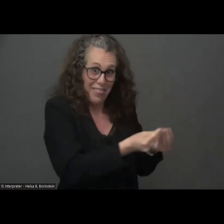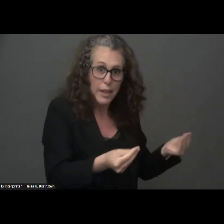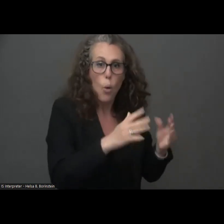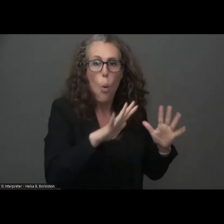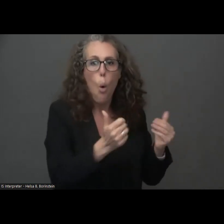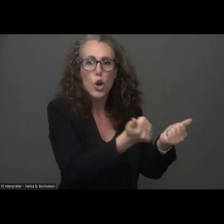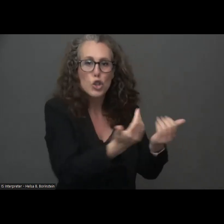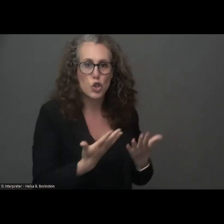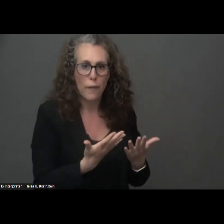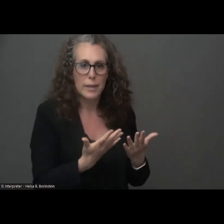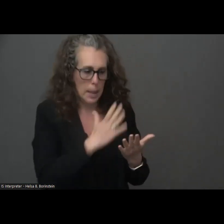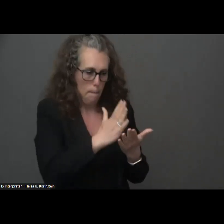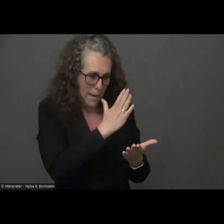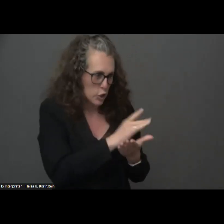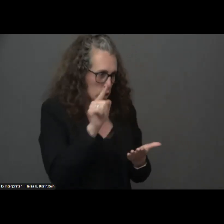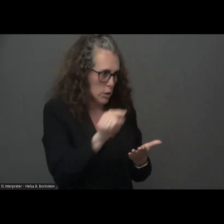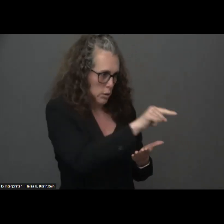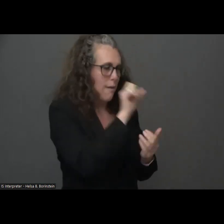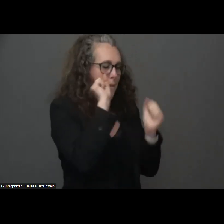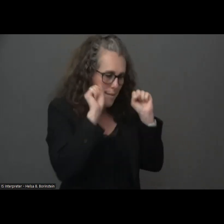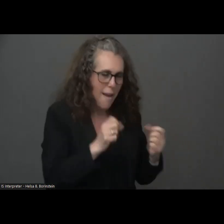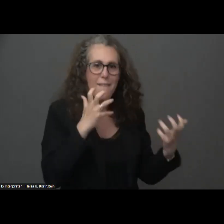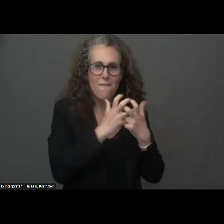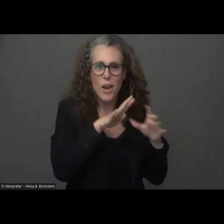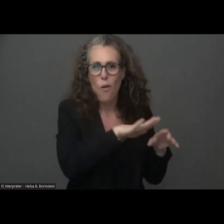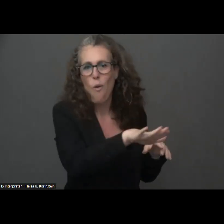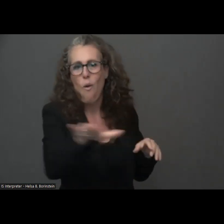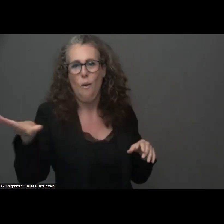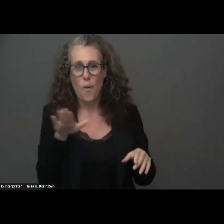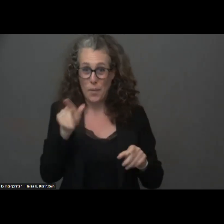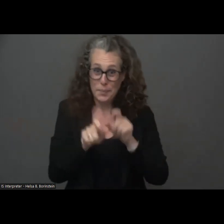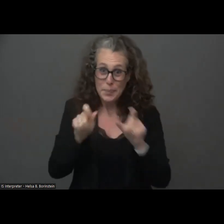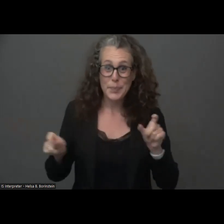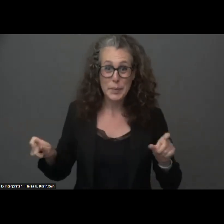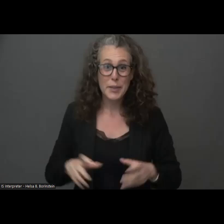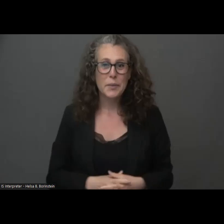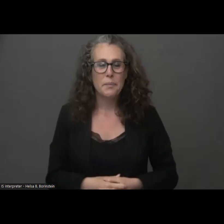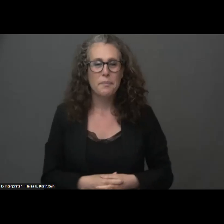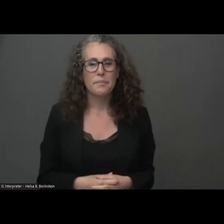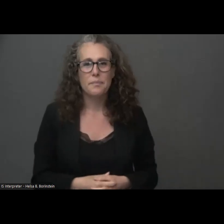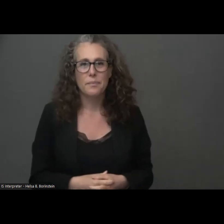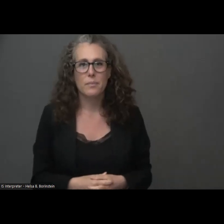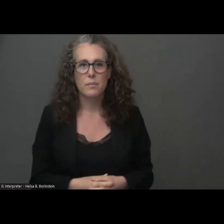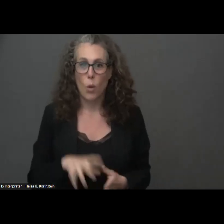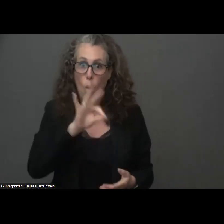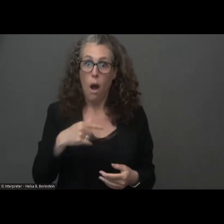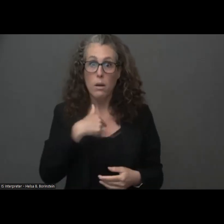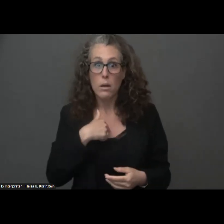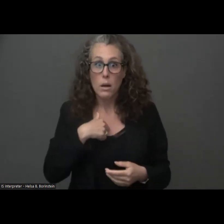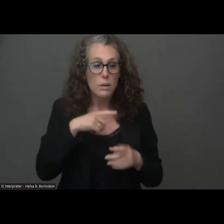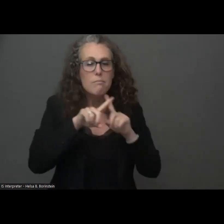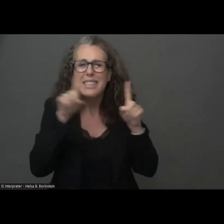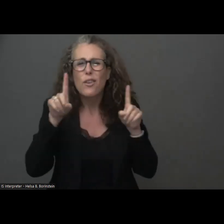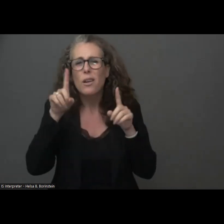everyone, and making sure that there's no holes in those products and services as we are purchasing these. So we have